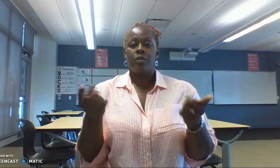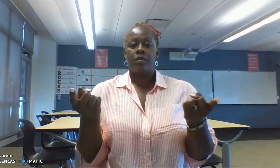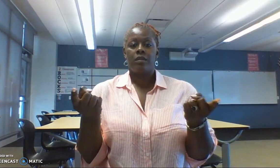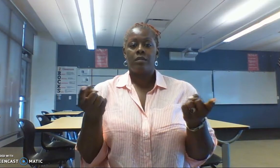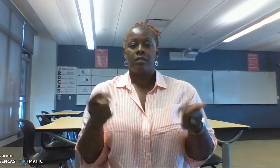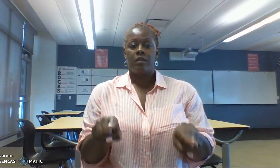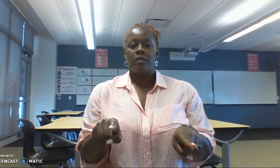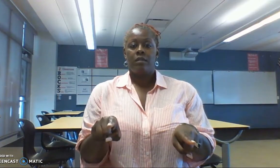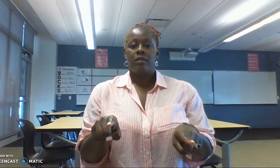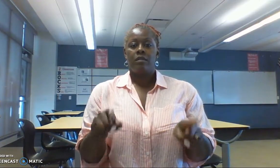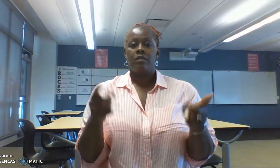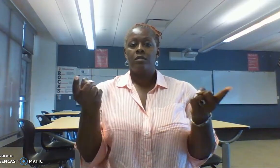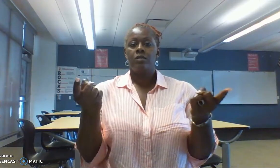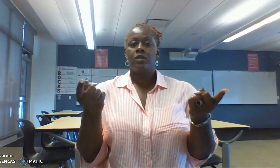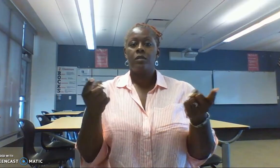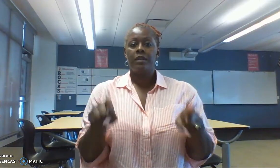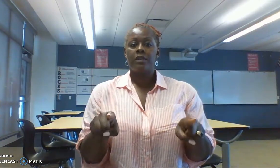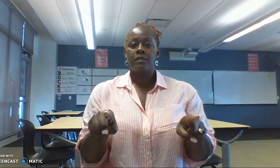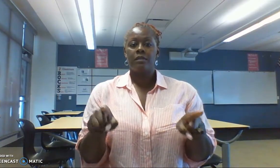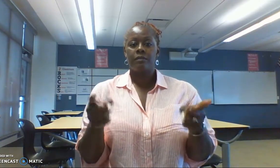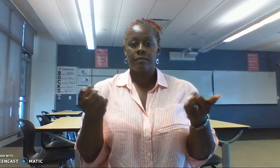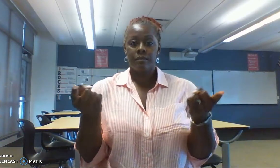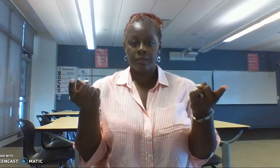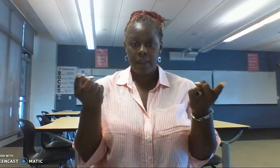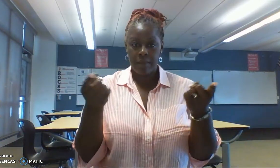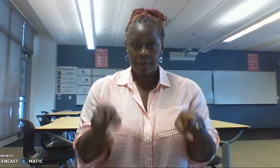downward. 2 beats. Happen.